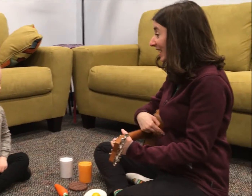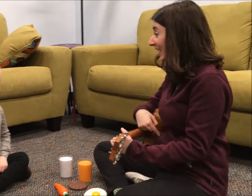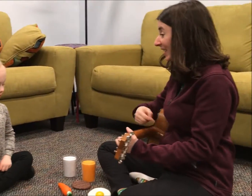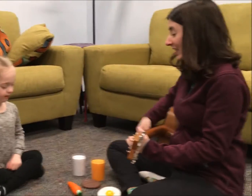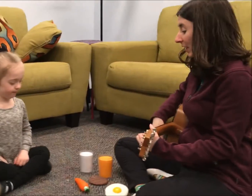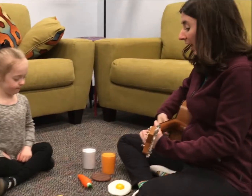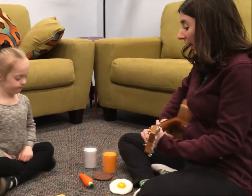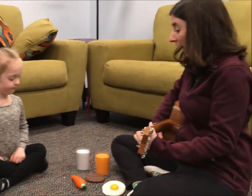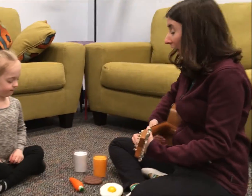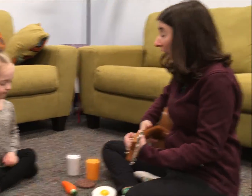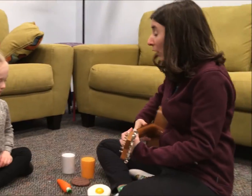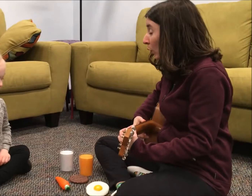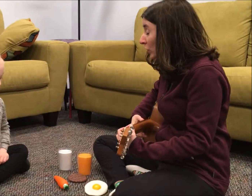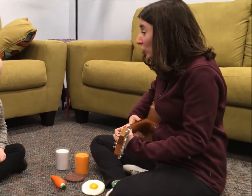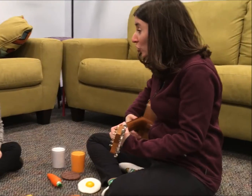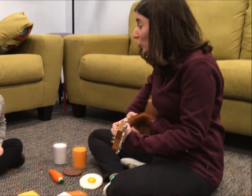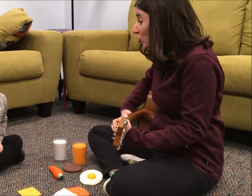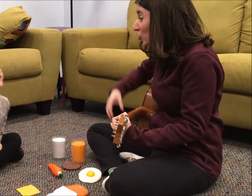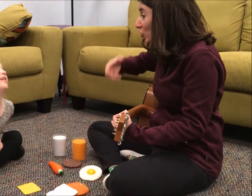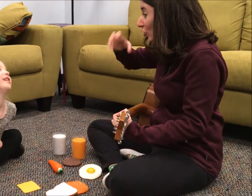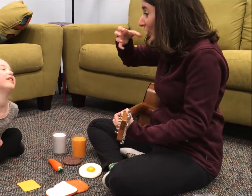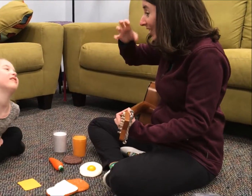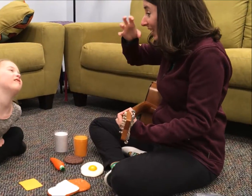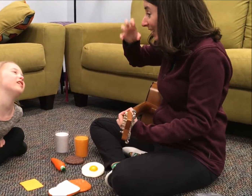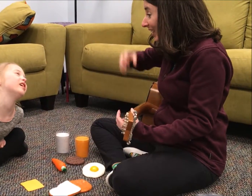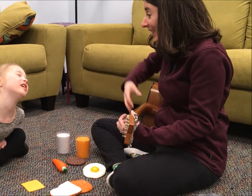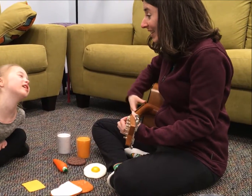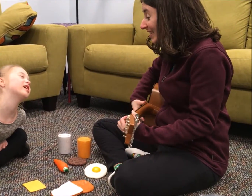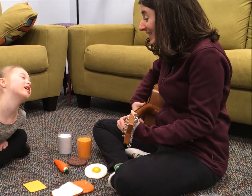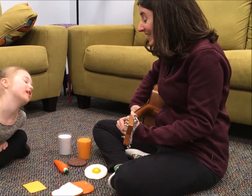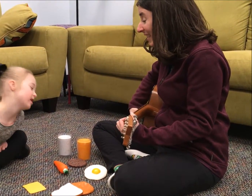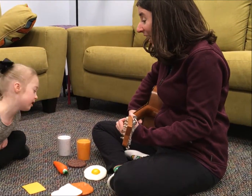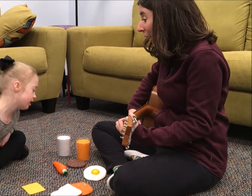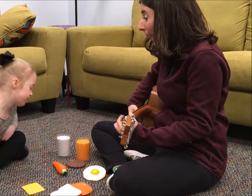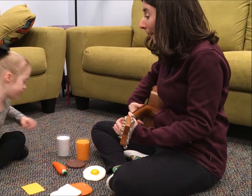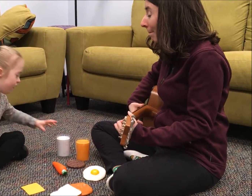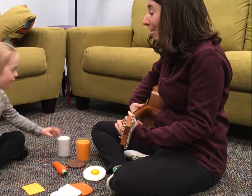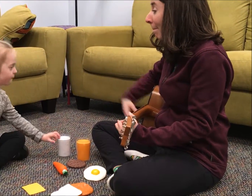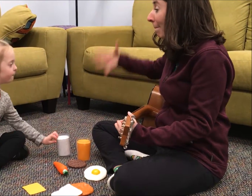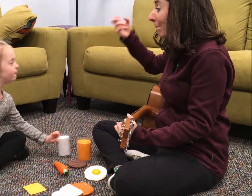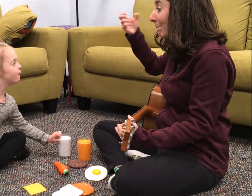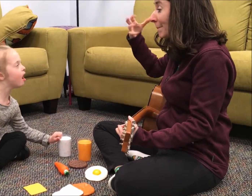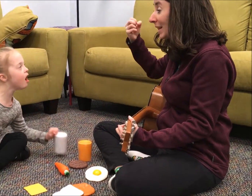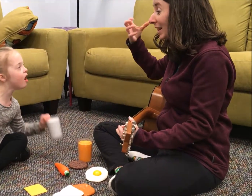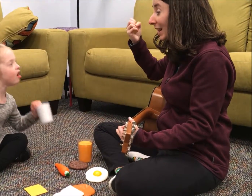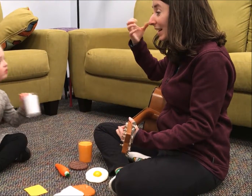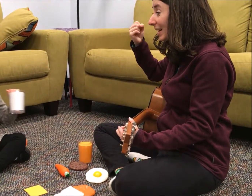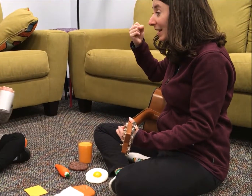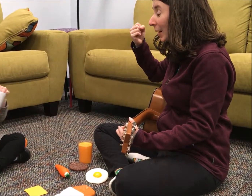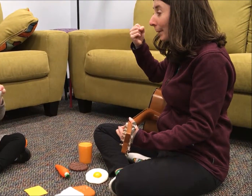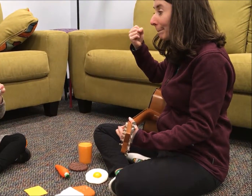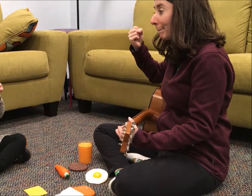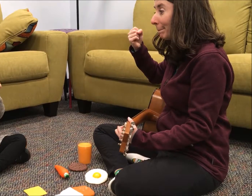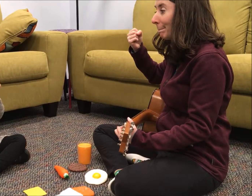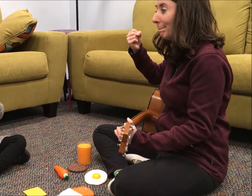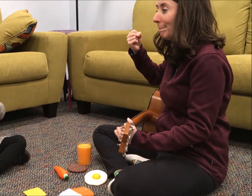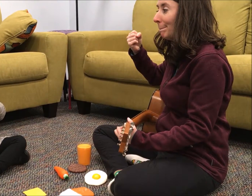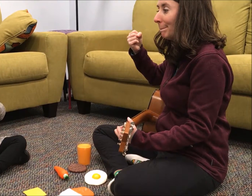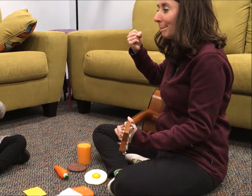thirsty. I want to drink some Milk. milk.